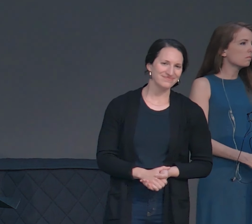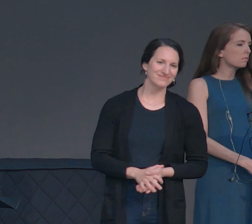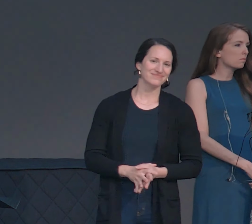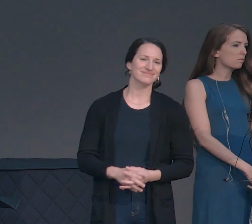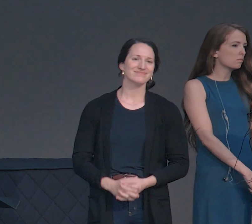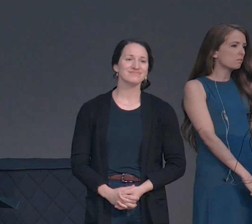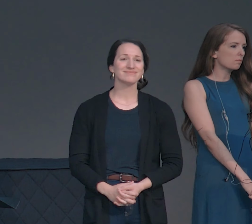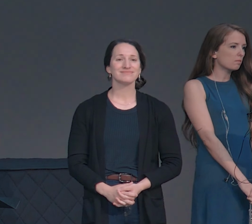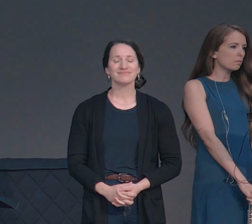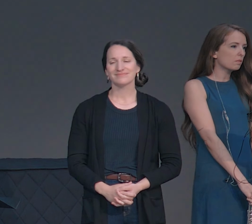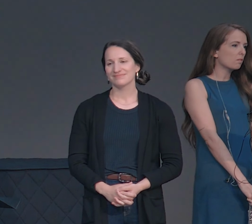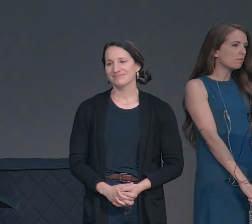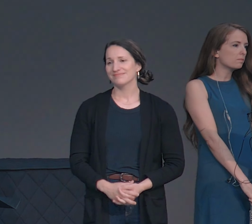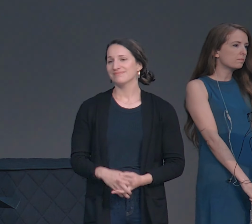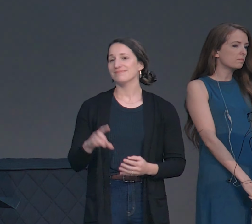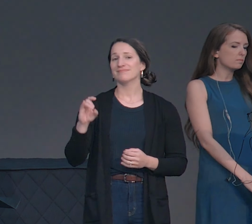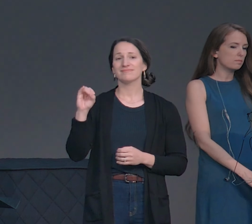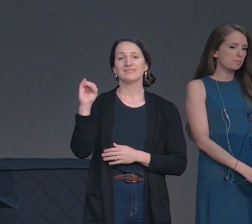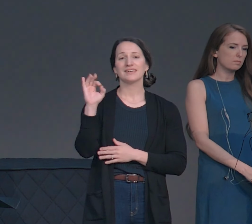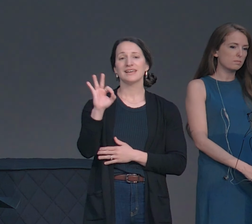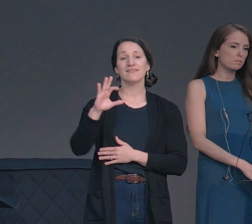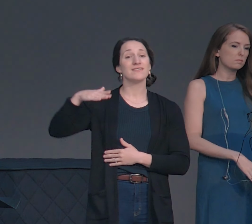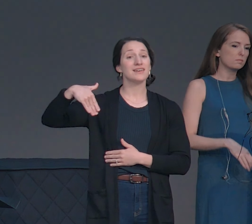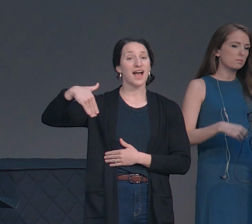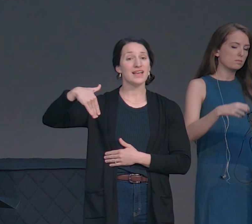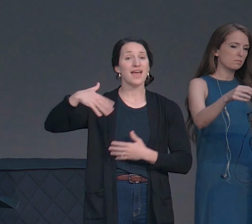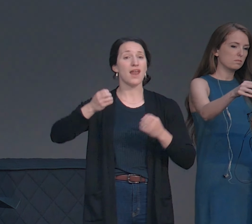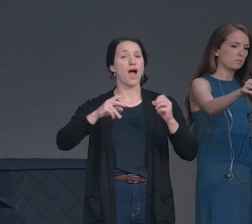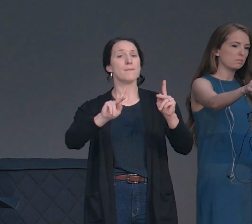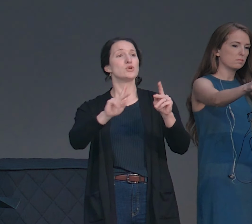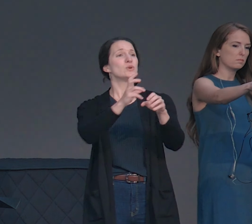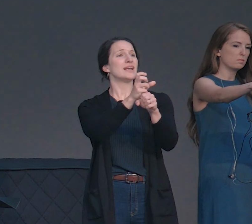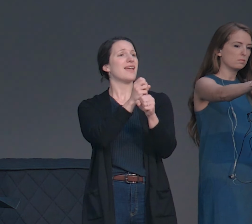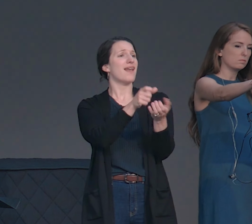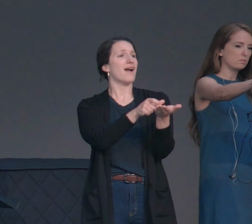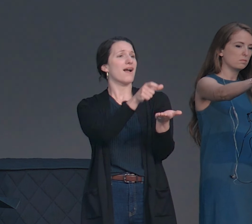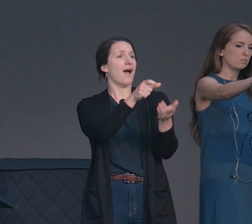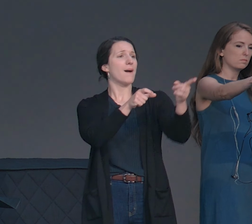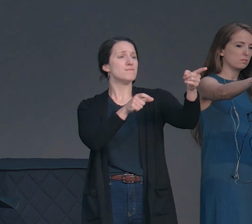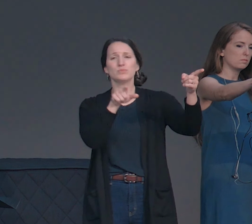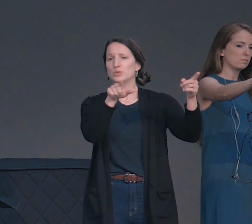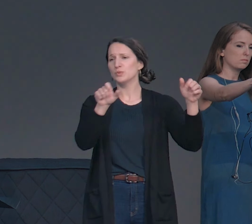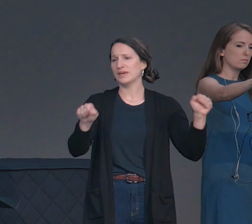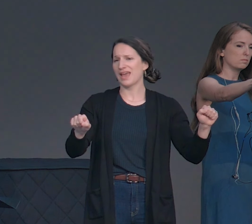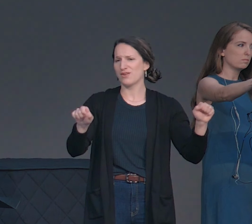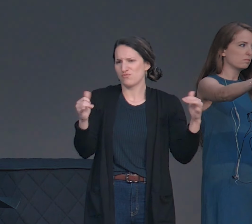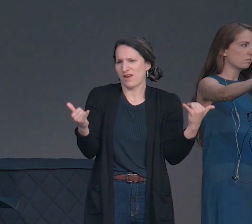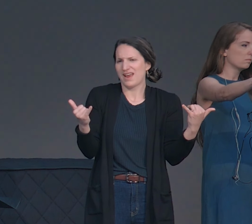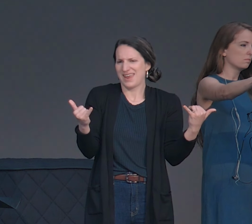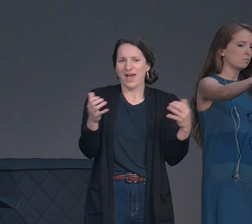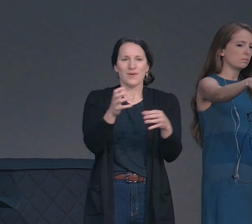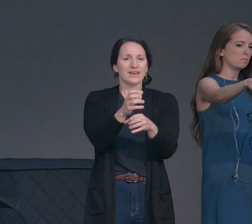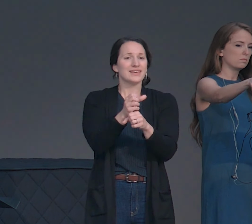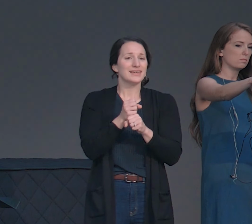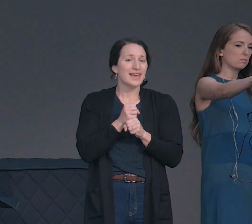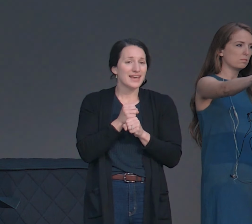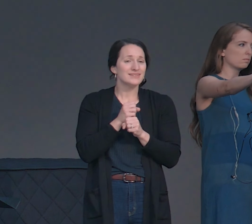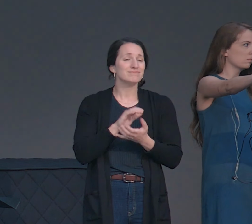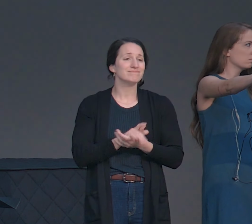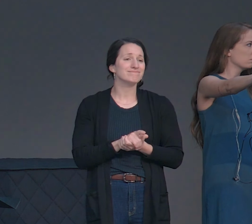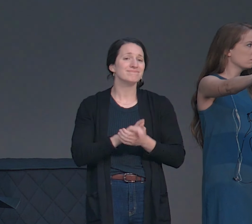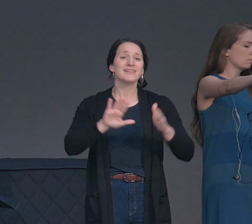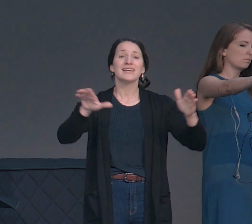If you haven't gotten a chance to grab a communion cup, you can grab one from one of the tables in the back. And we invite every